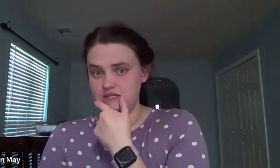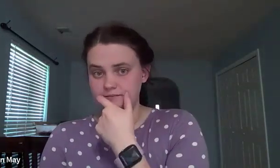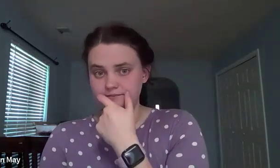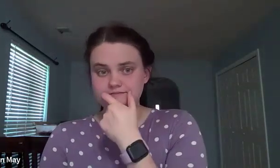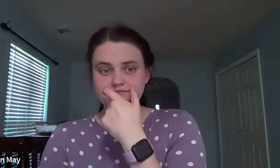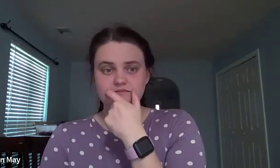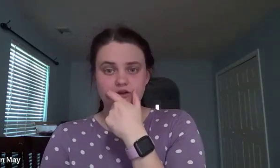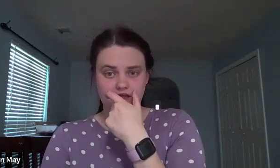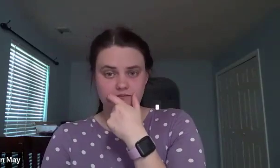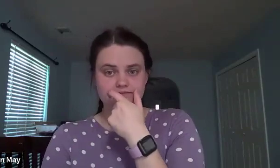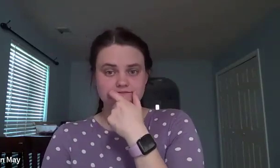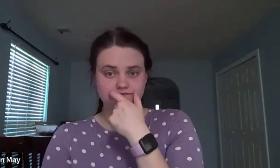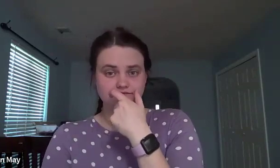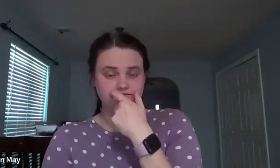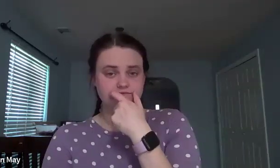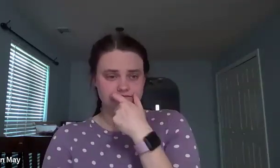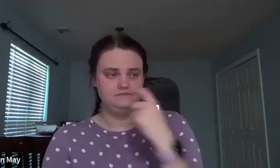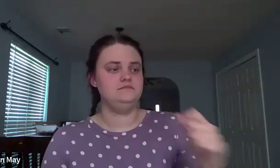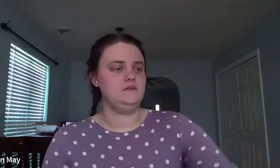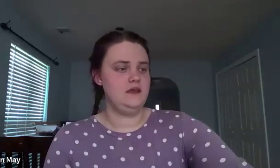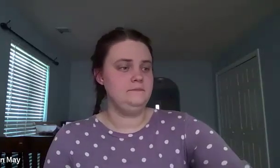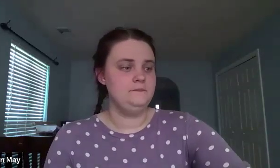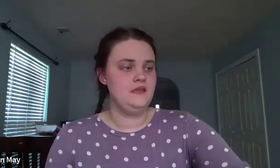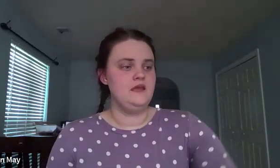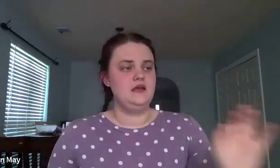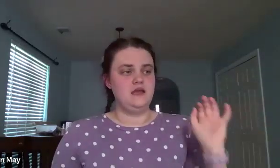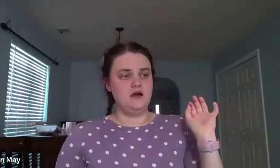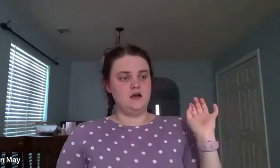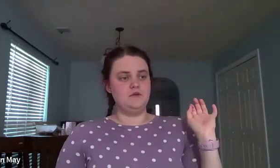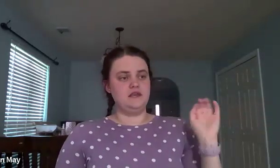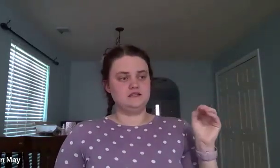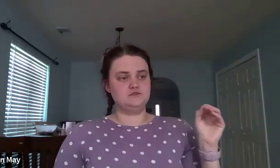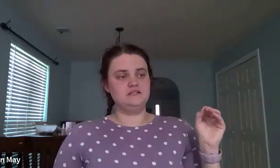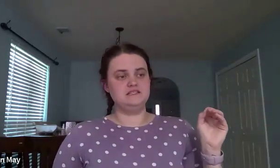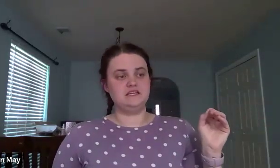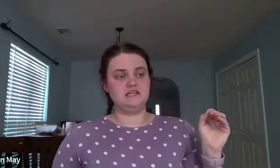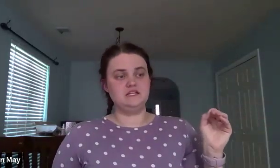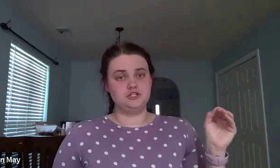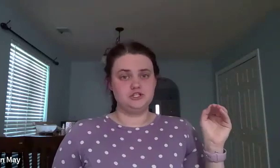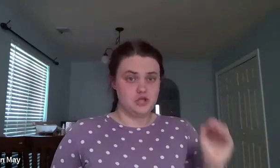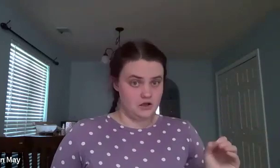Cookie. Cookie. Okay. The next one is then